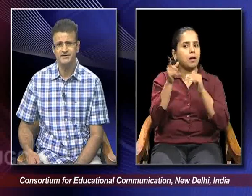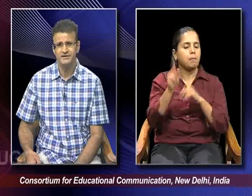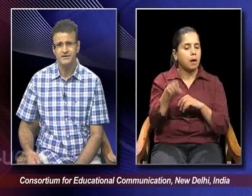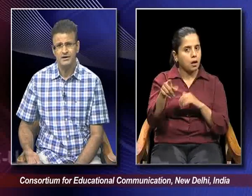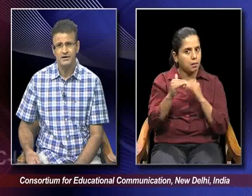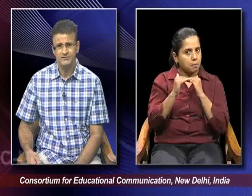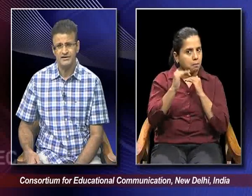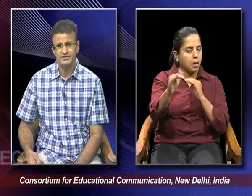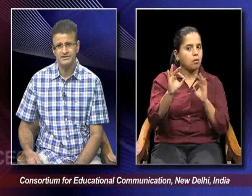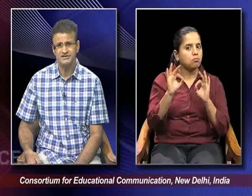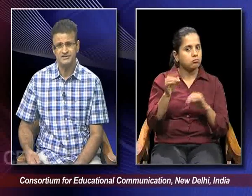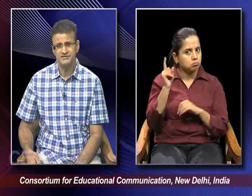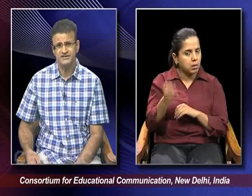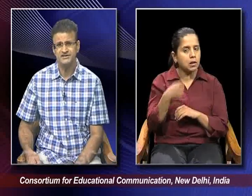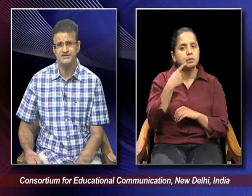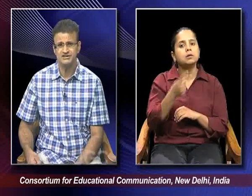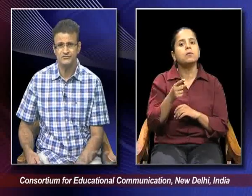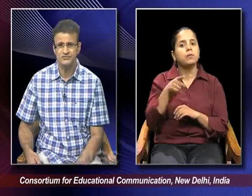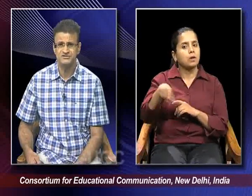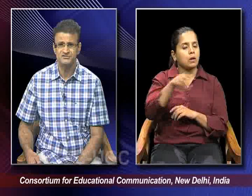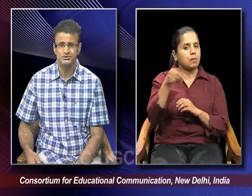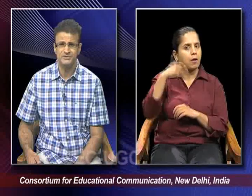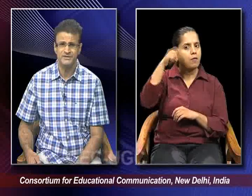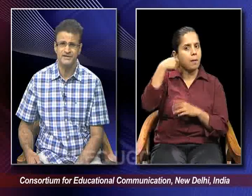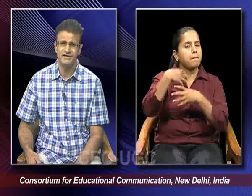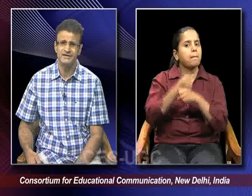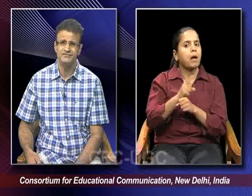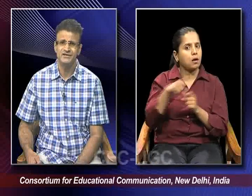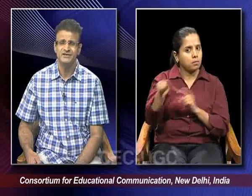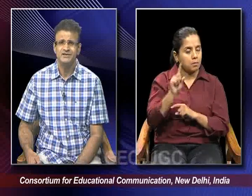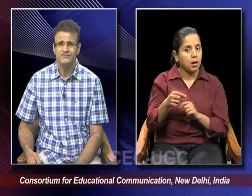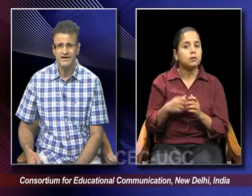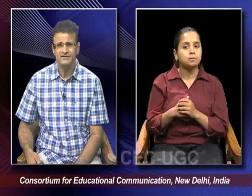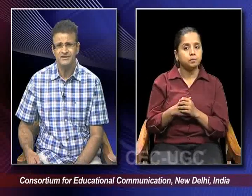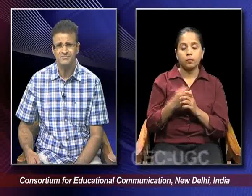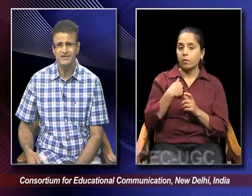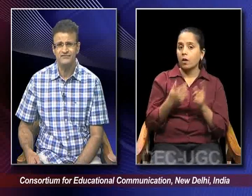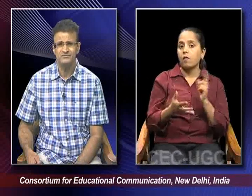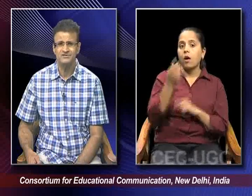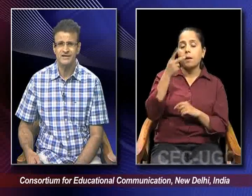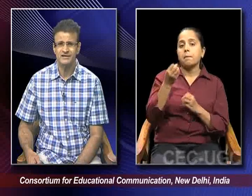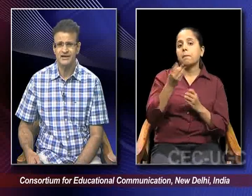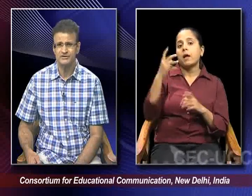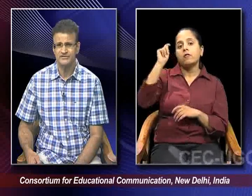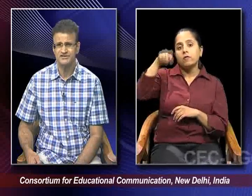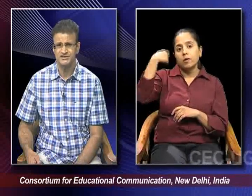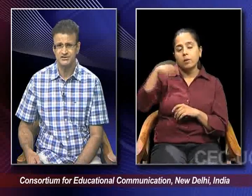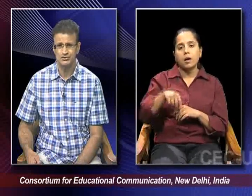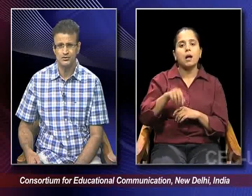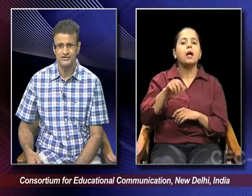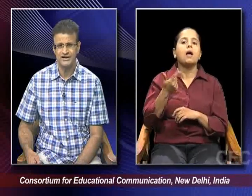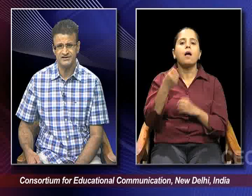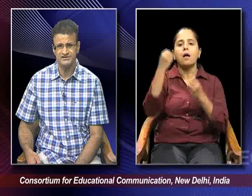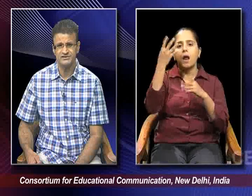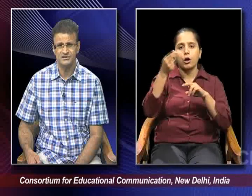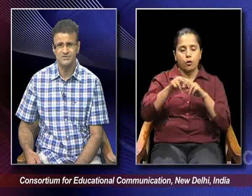maintained when these kinds of films, they were to be made. And we find that many films like Light of Asia, Throw